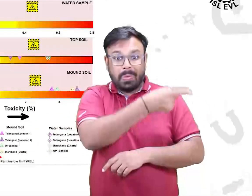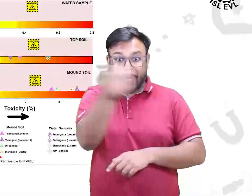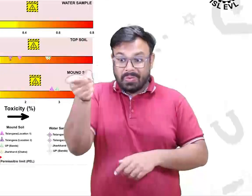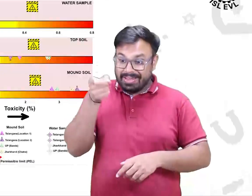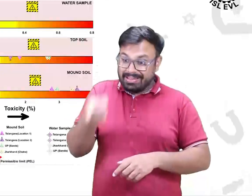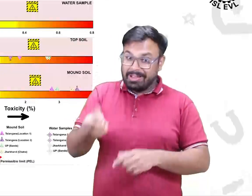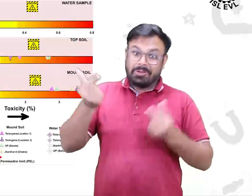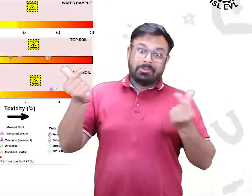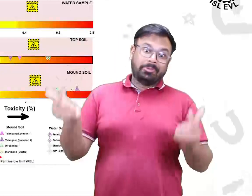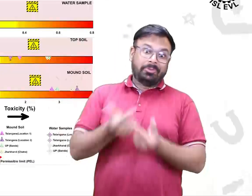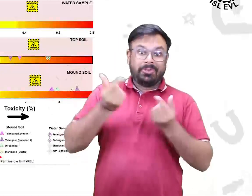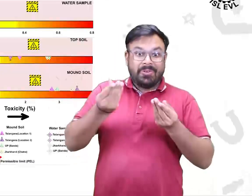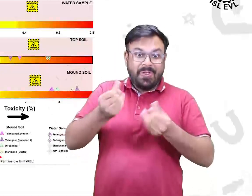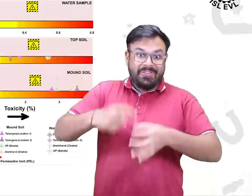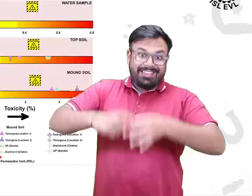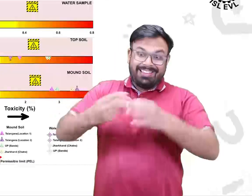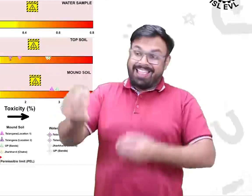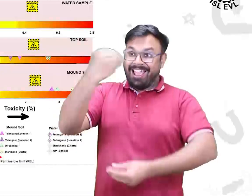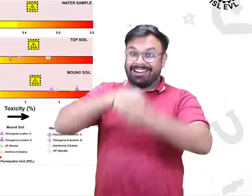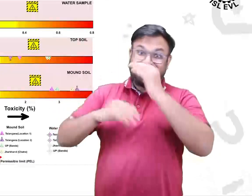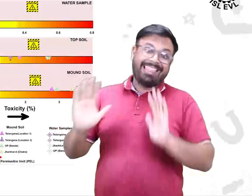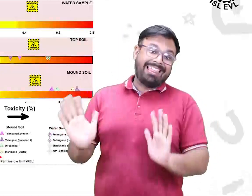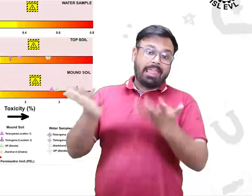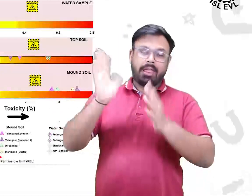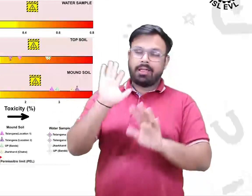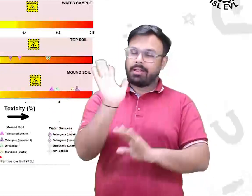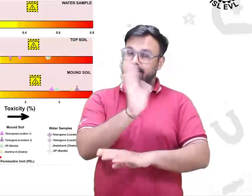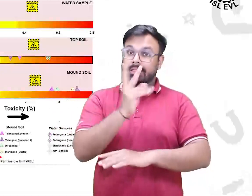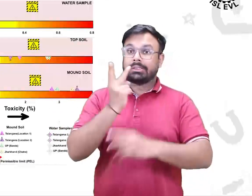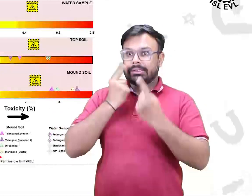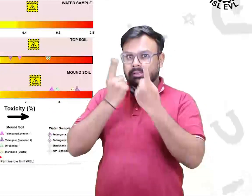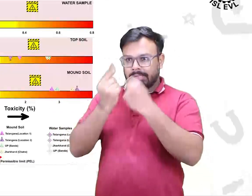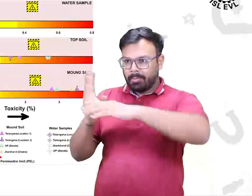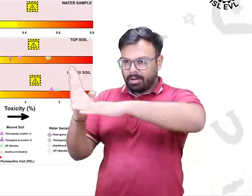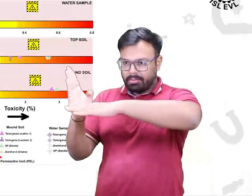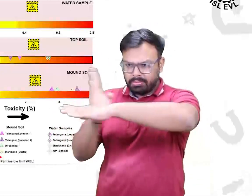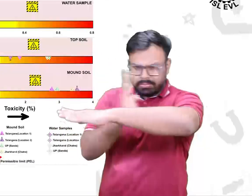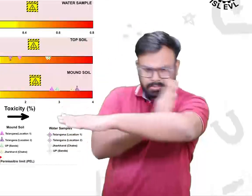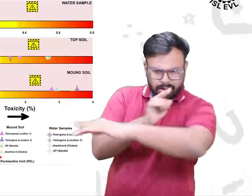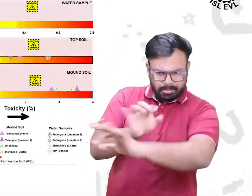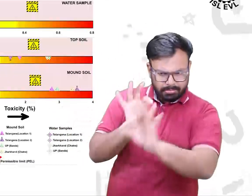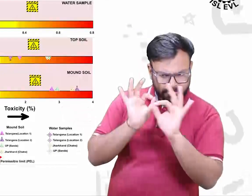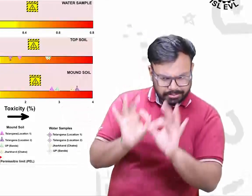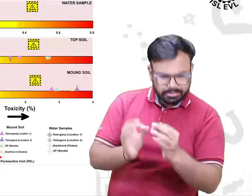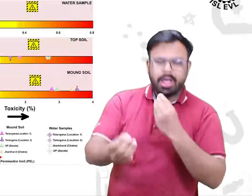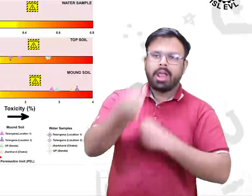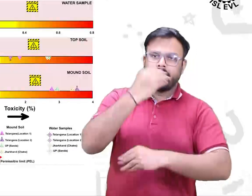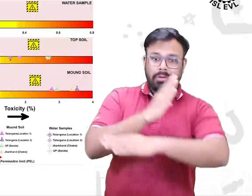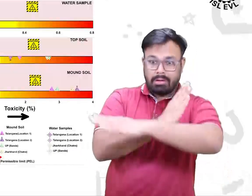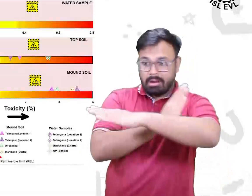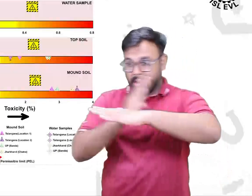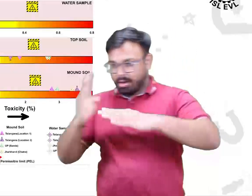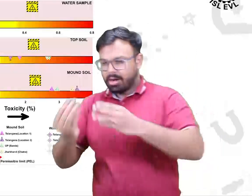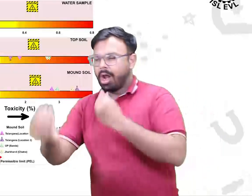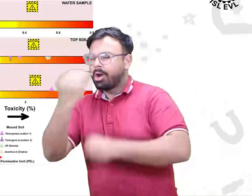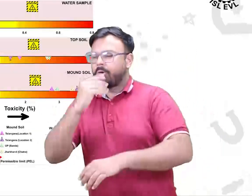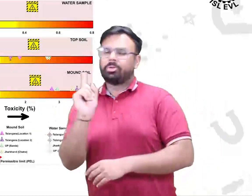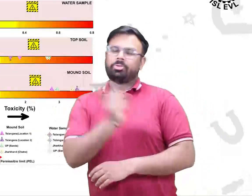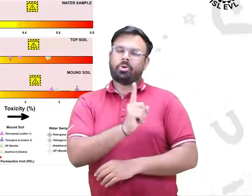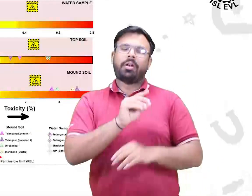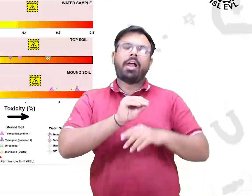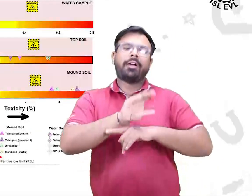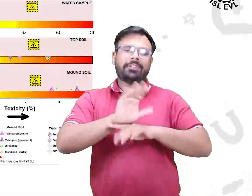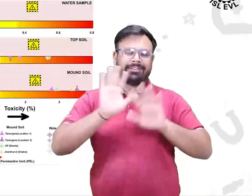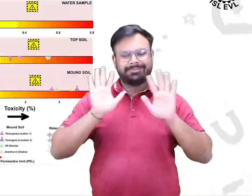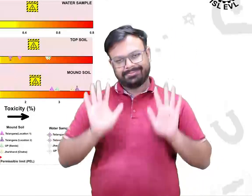is advised not to use this mound soil as fertilizers for UP,